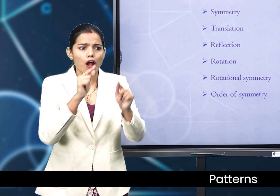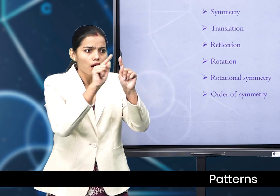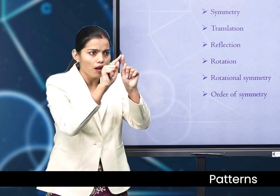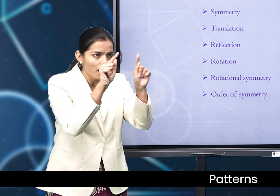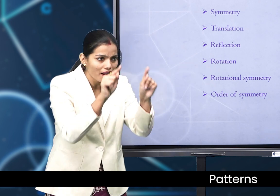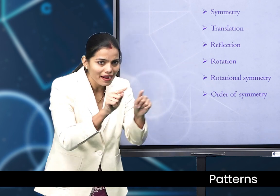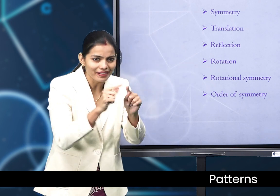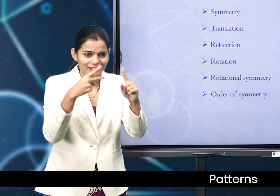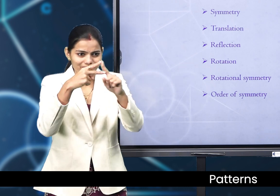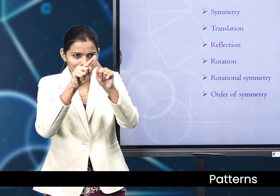patterns,